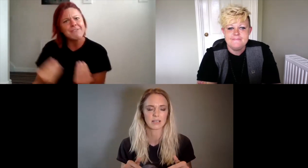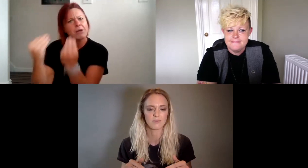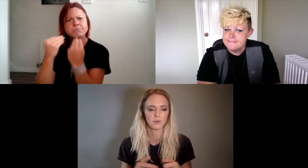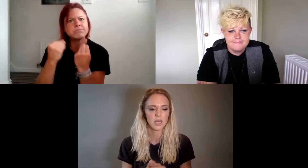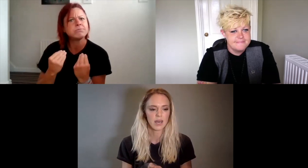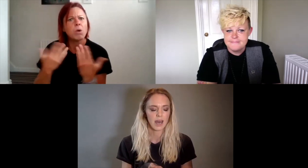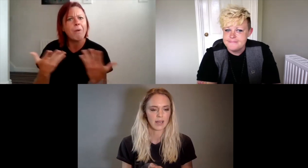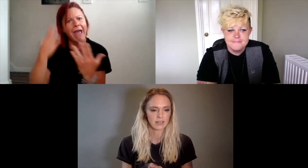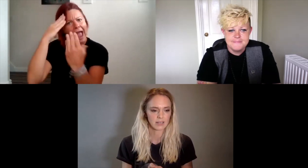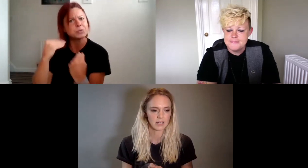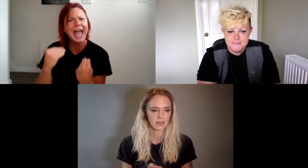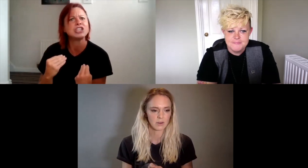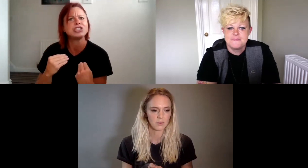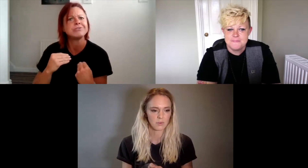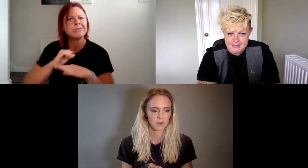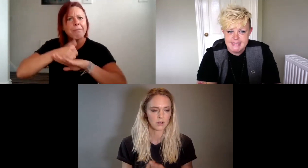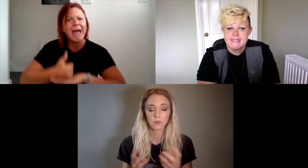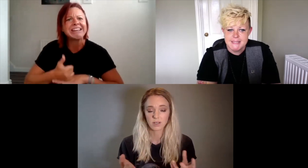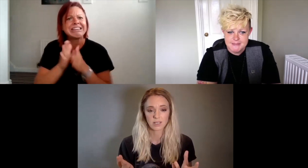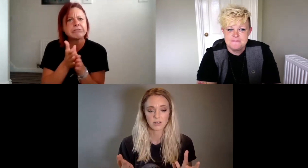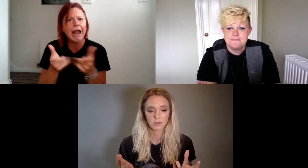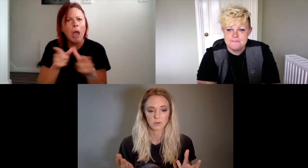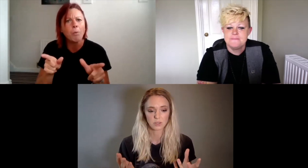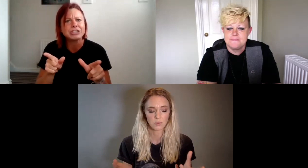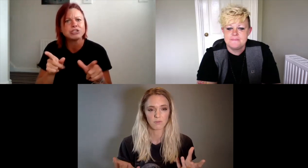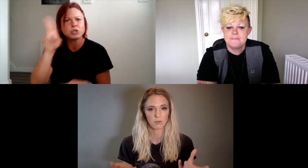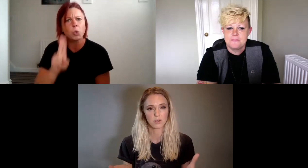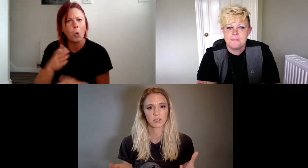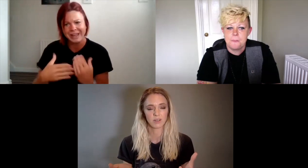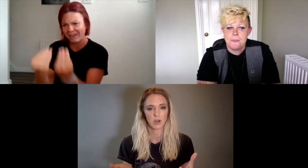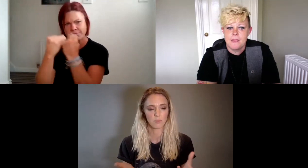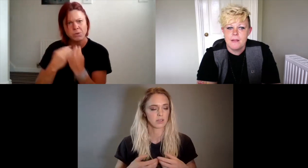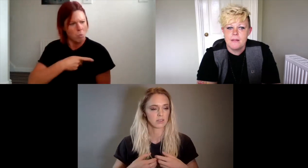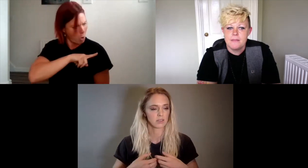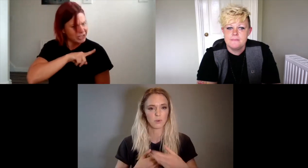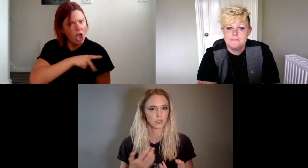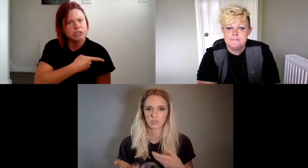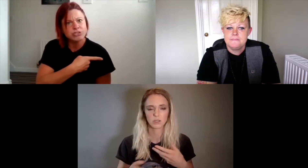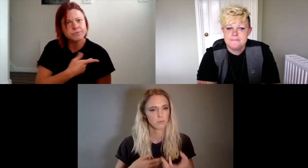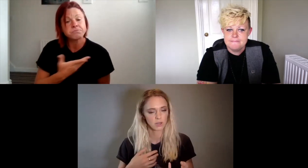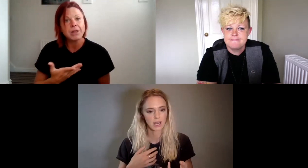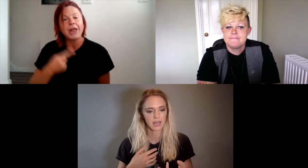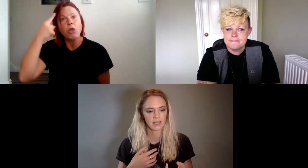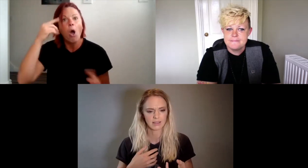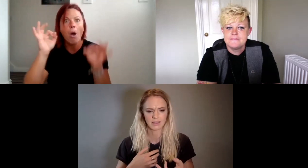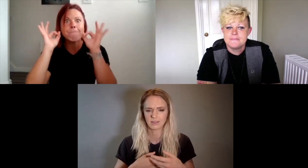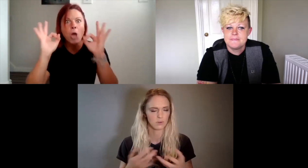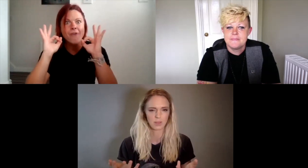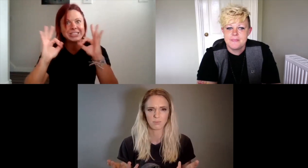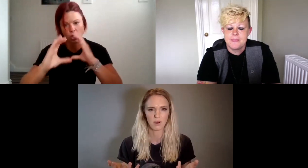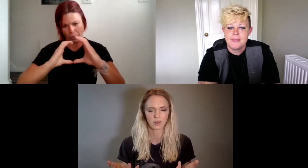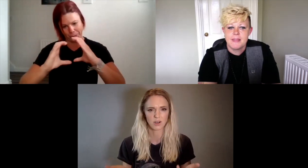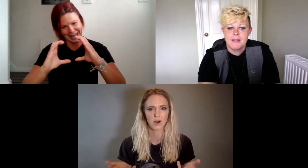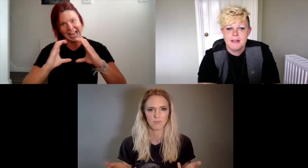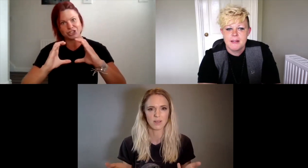basic level? And I got the idea to do it for the music video because it's about wanting to communicate and that will be